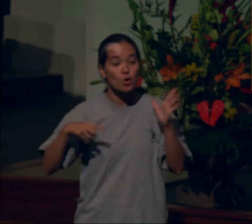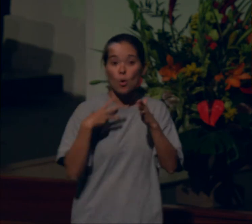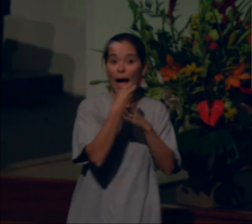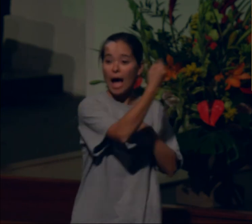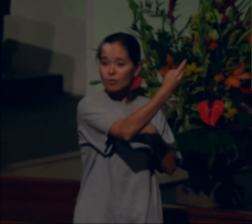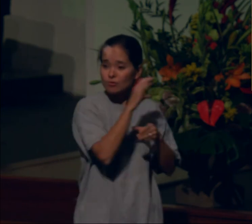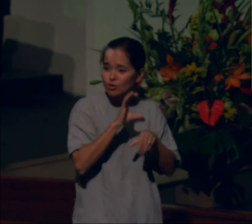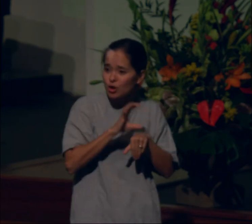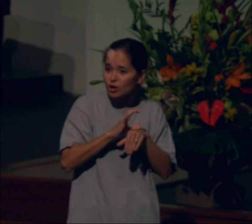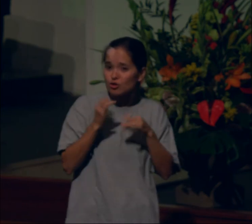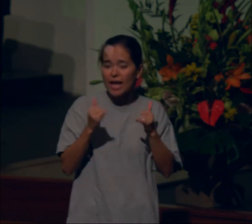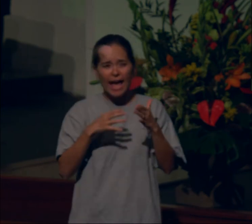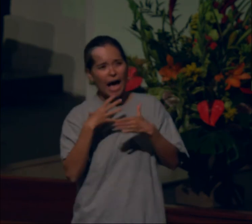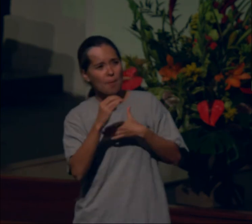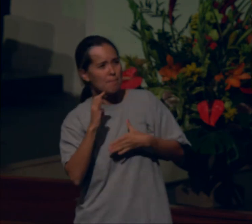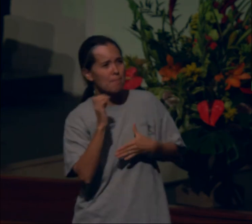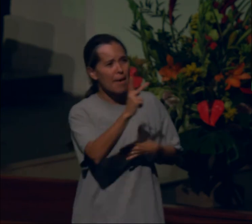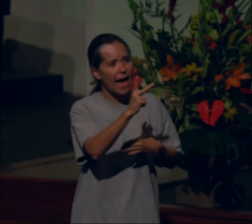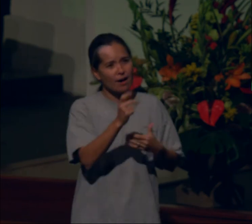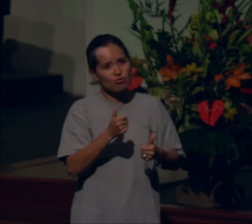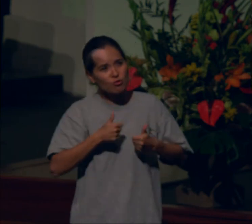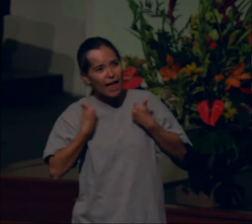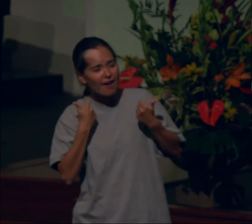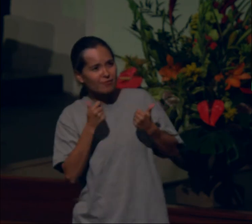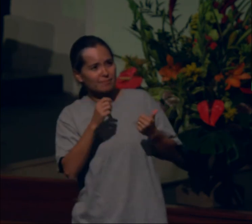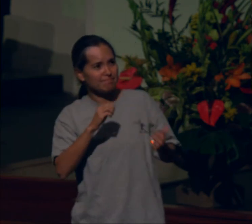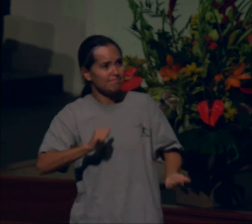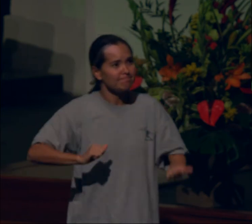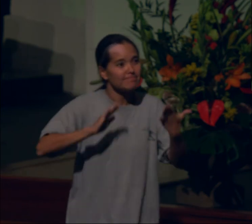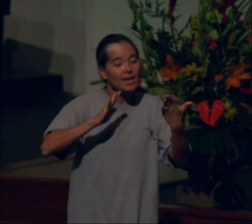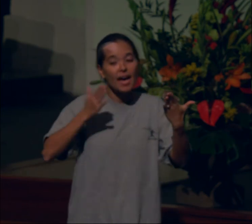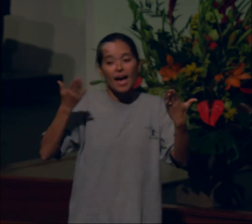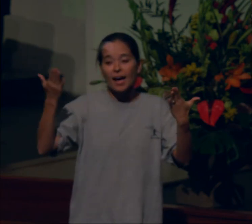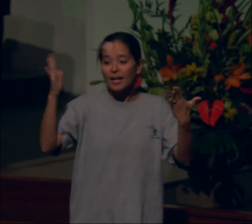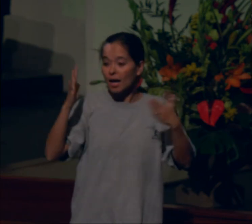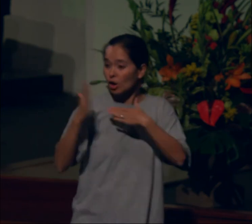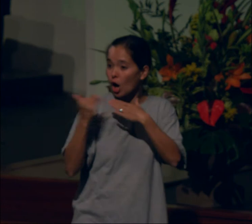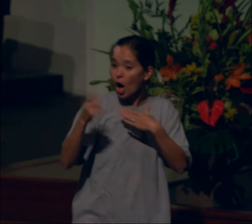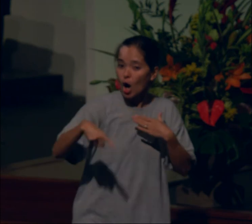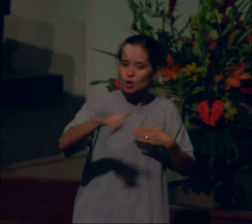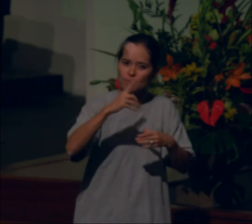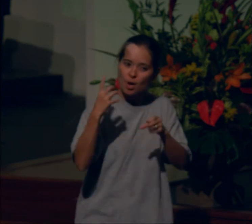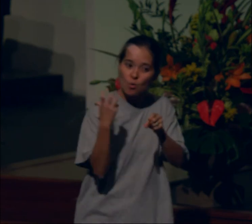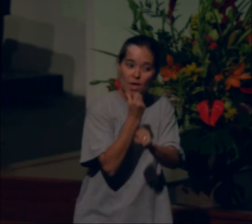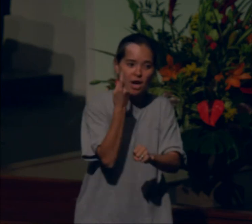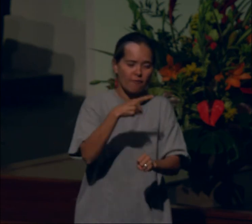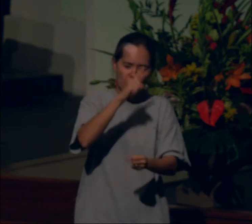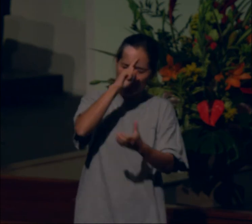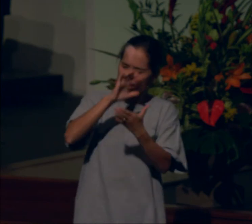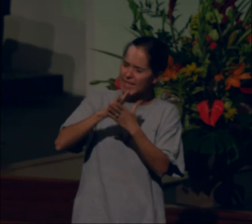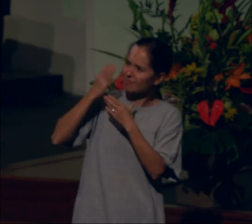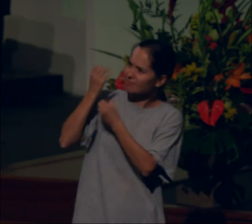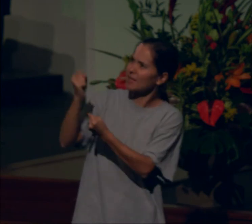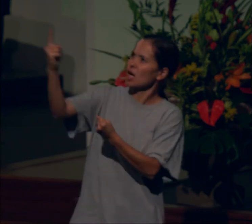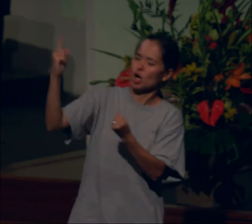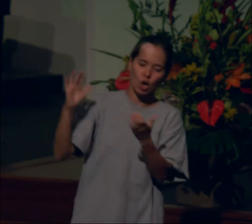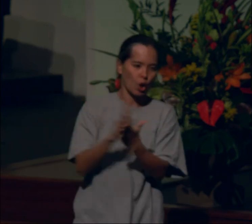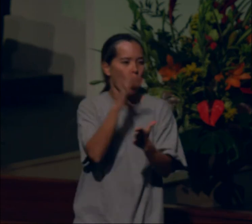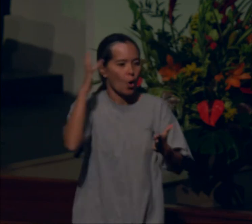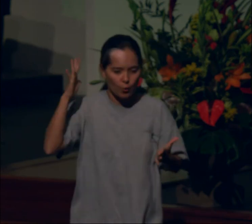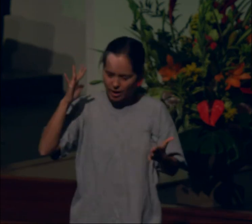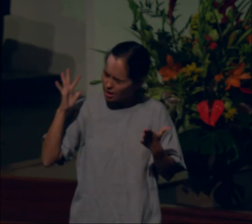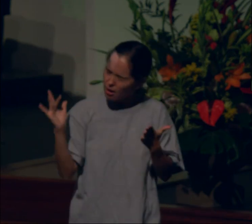doors, get back on the field of life and win, because God called you to be a winner. If you believe it, shout glory.